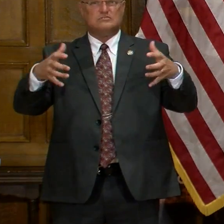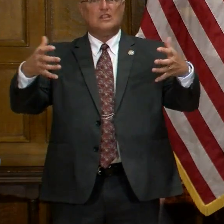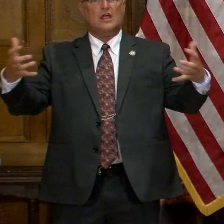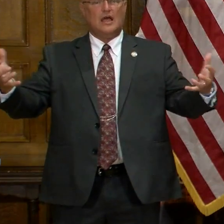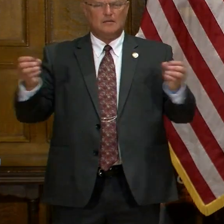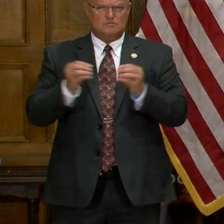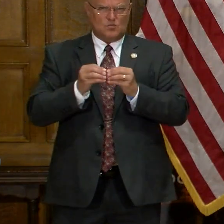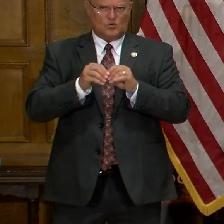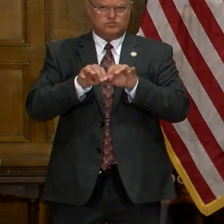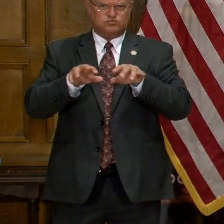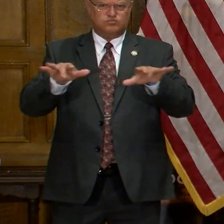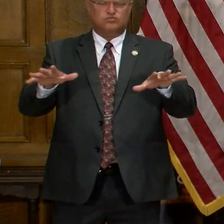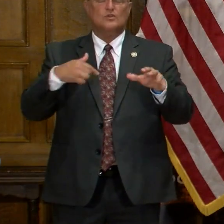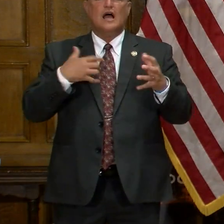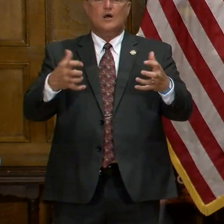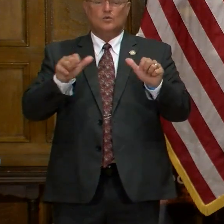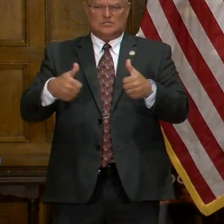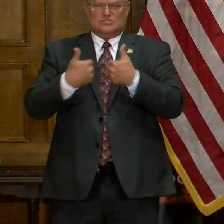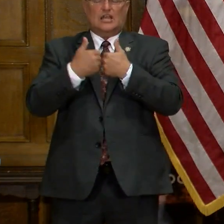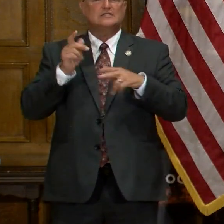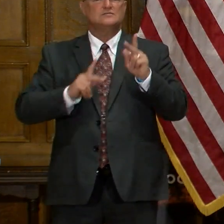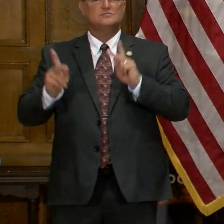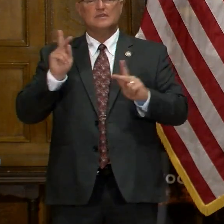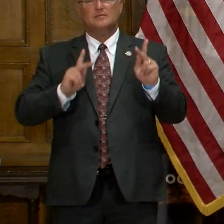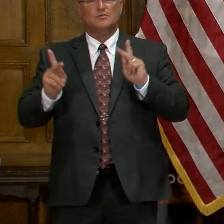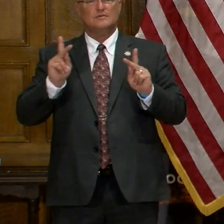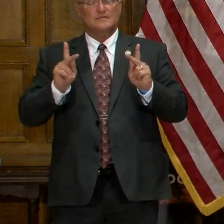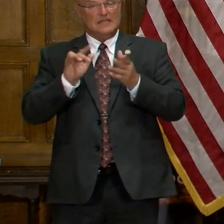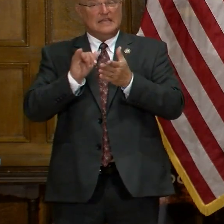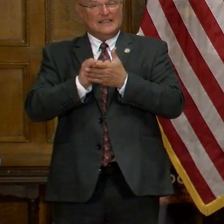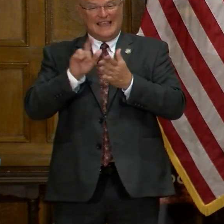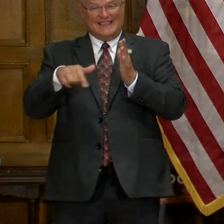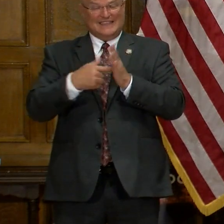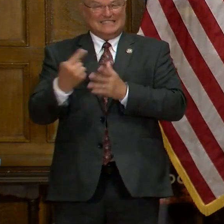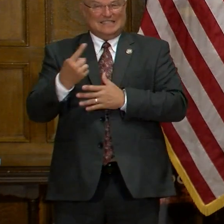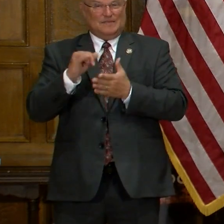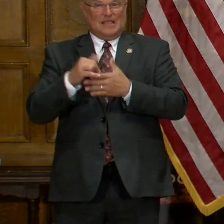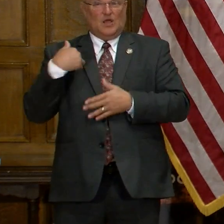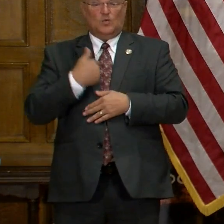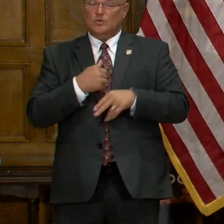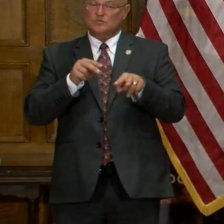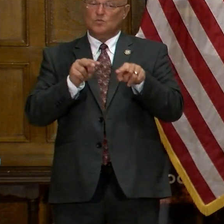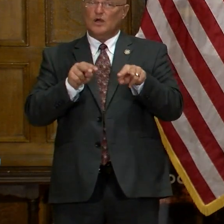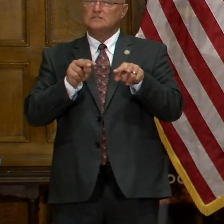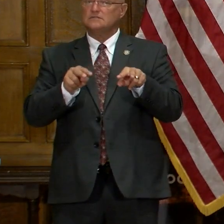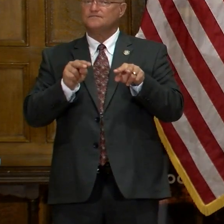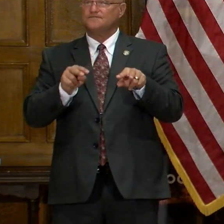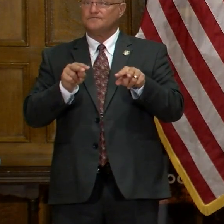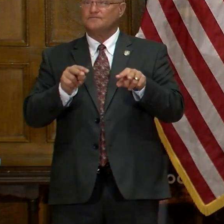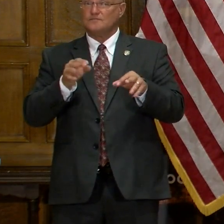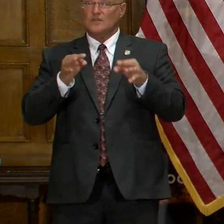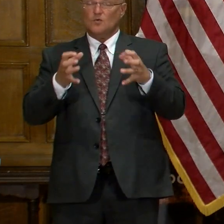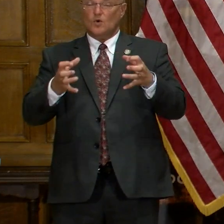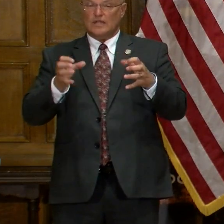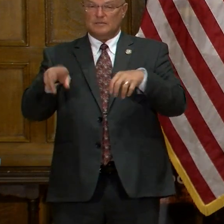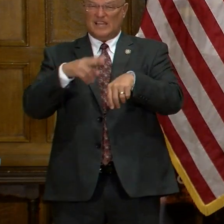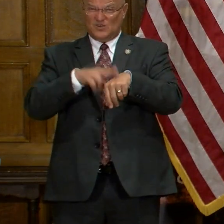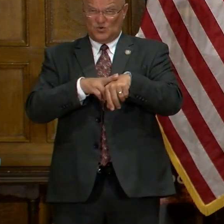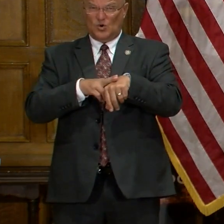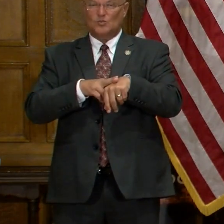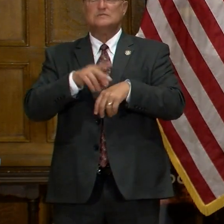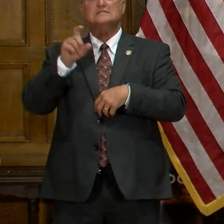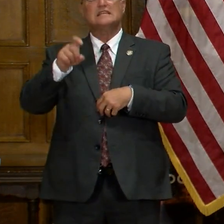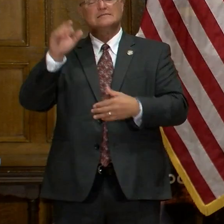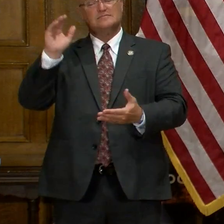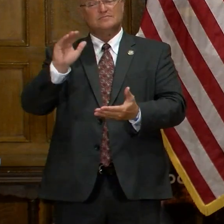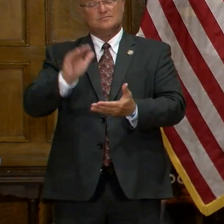extent. So I just want to challenge everybody that this is something that we watch. If we want to get back to normal, that's